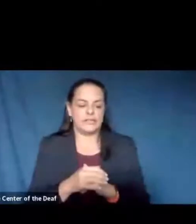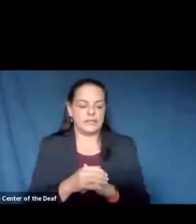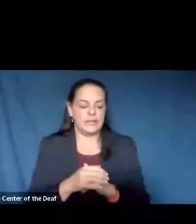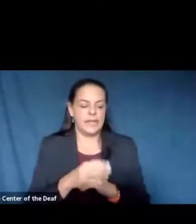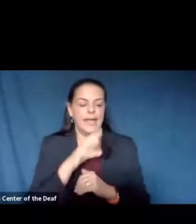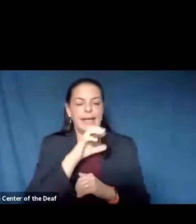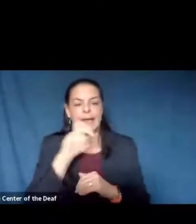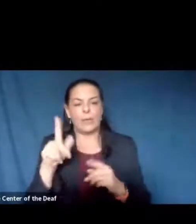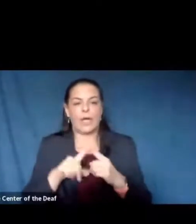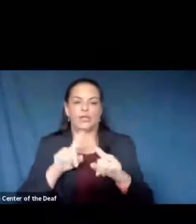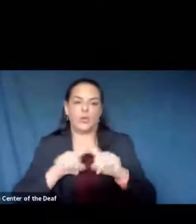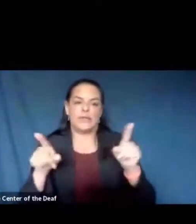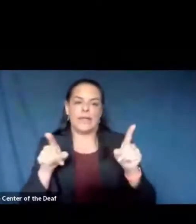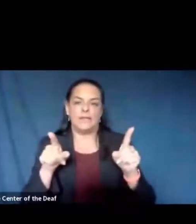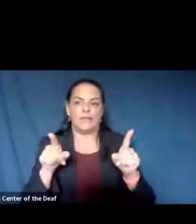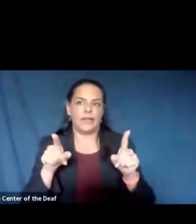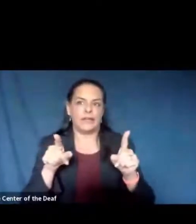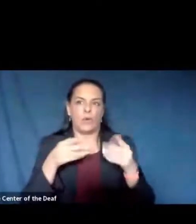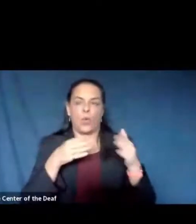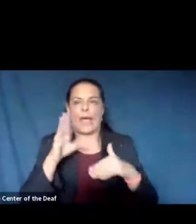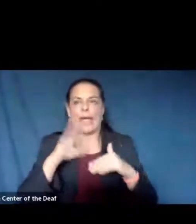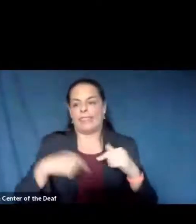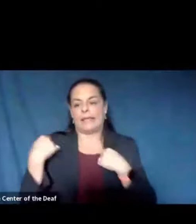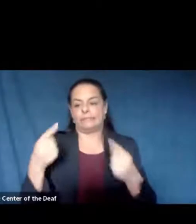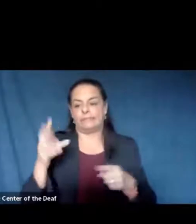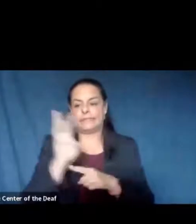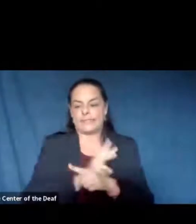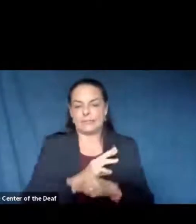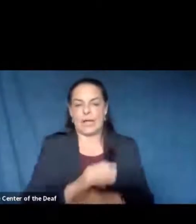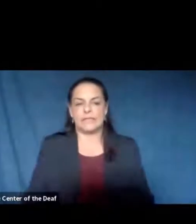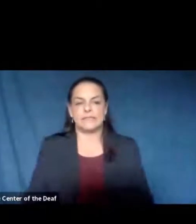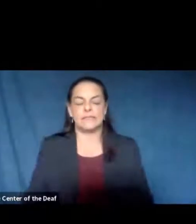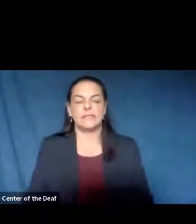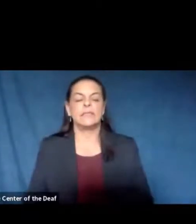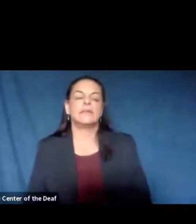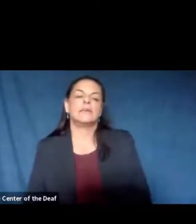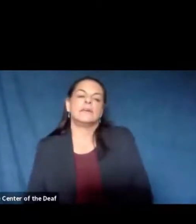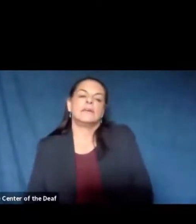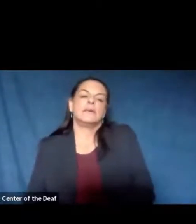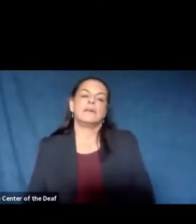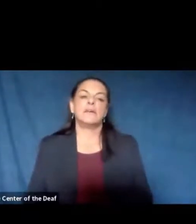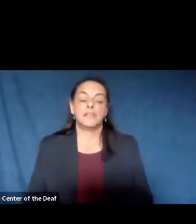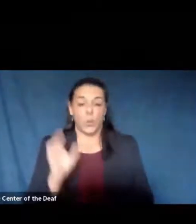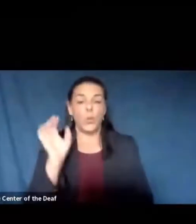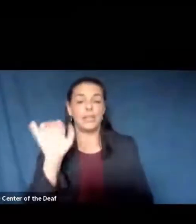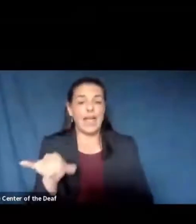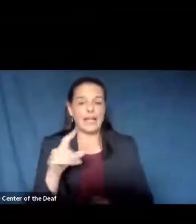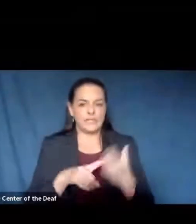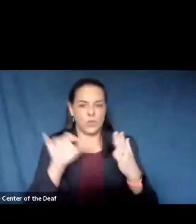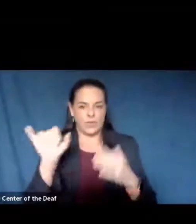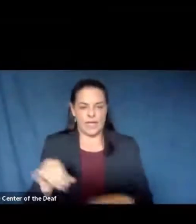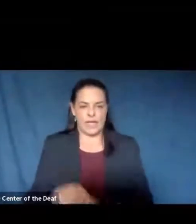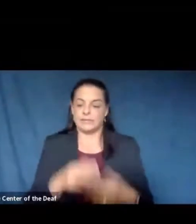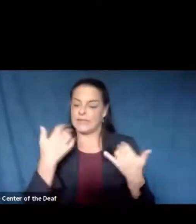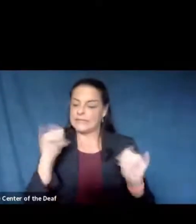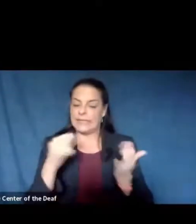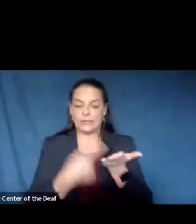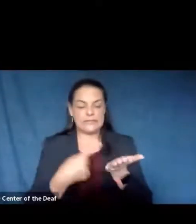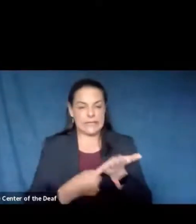a different way than what we've been doing things over the past 6 months. And so that's what that is. Still up for